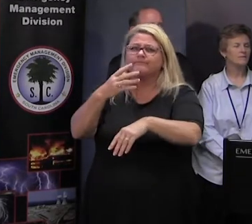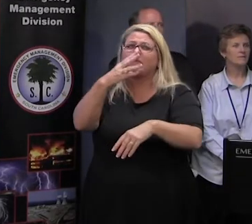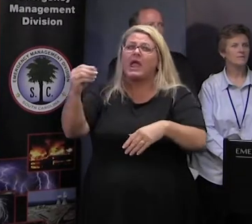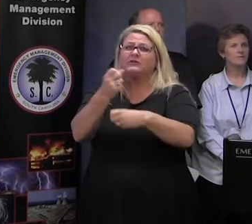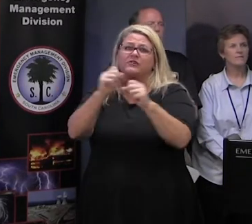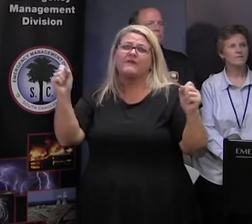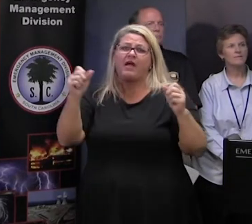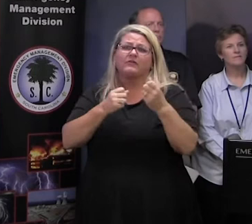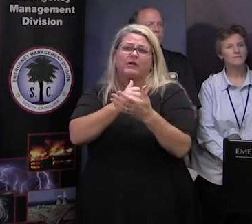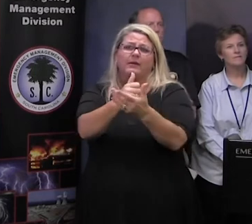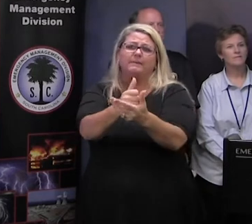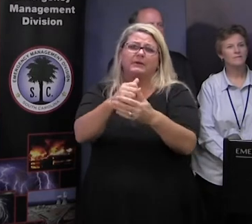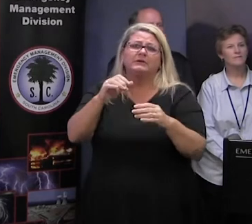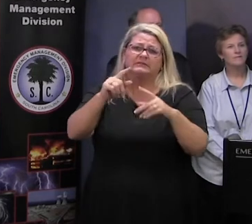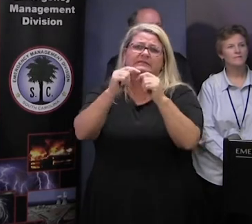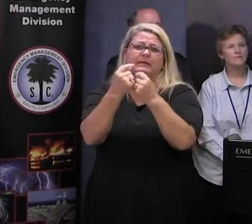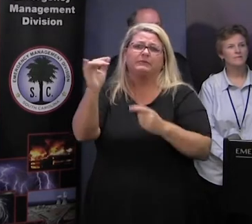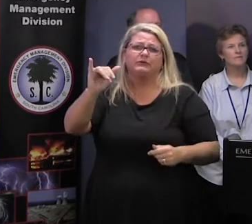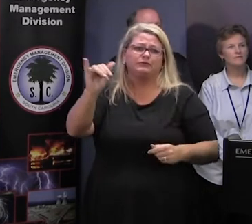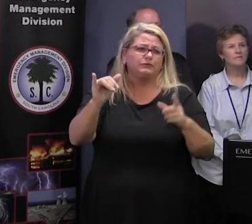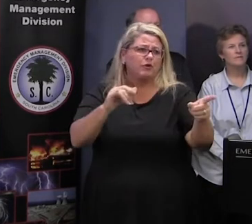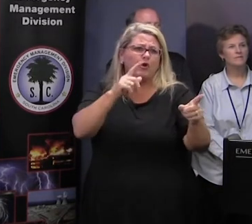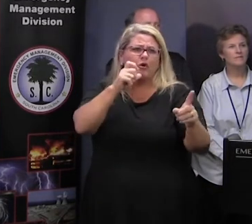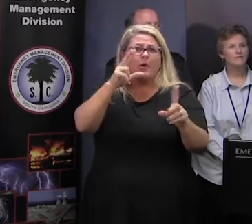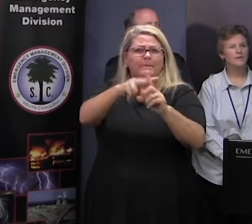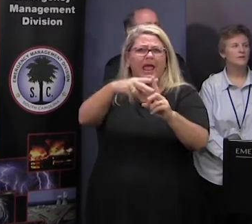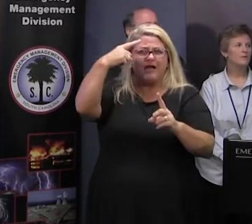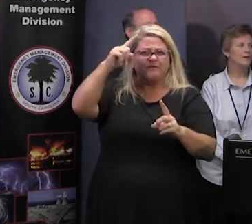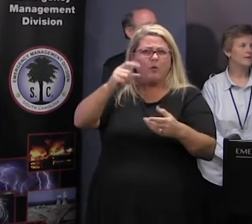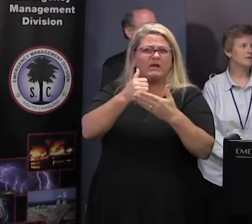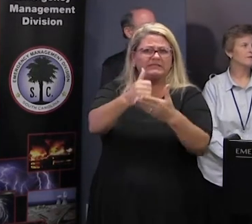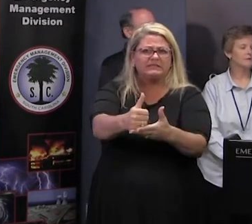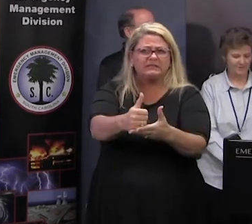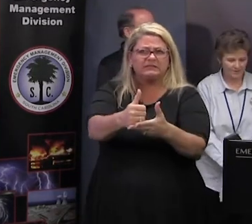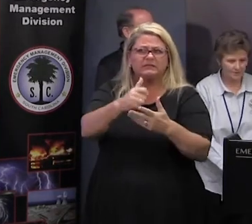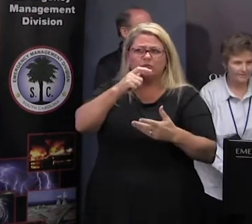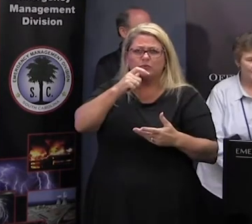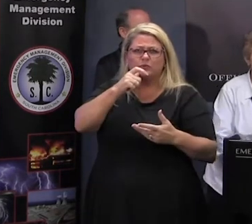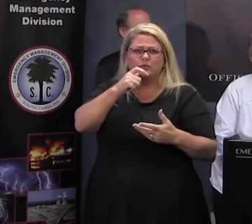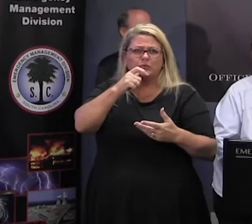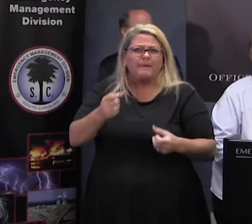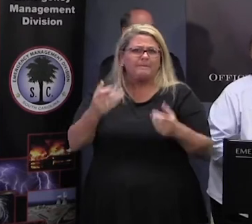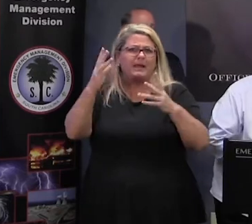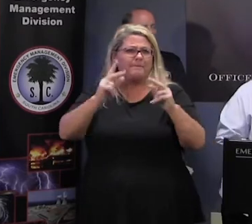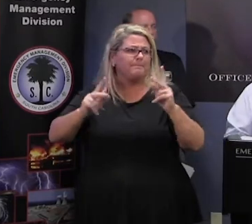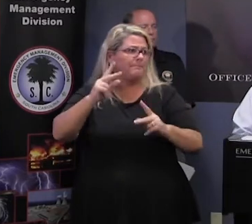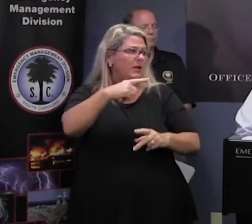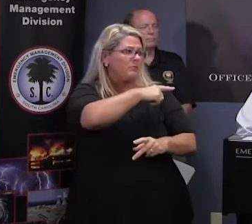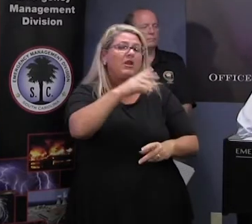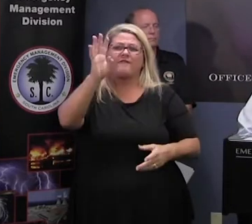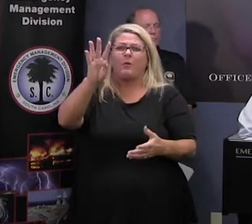teams on the ground. And do we know how many individuals have applied for assistance so far in South Carolina? Mr. Yes. Yep. Come on. We've had